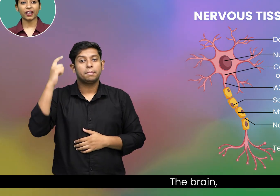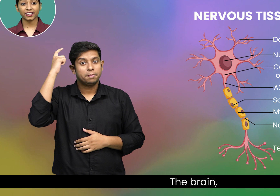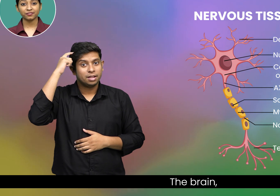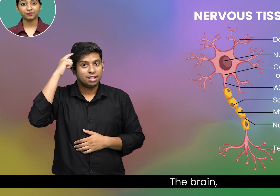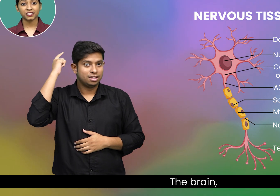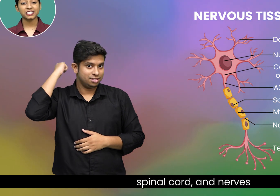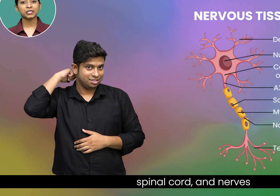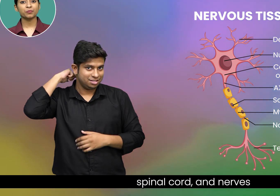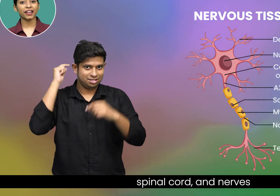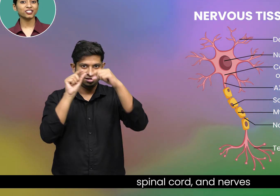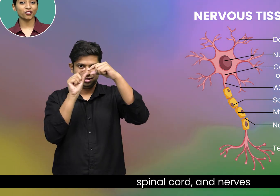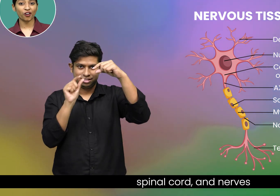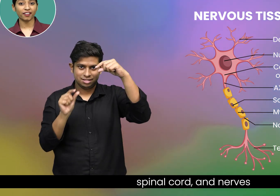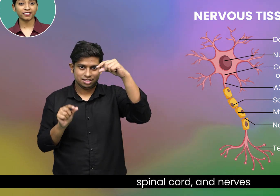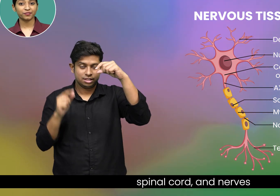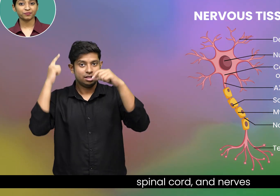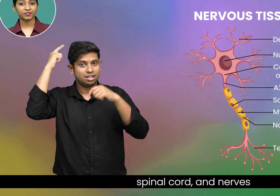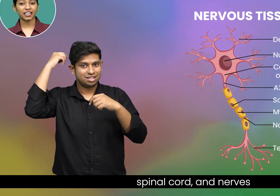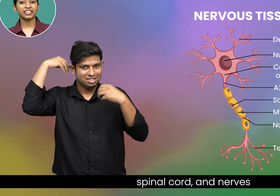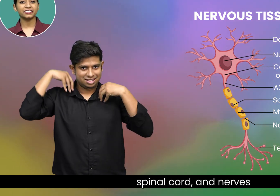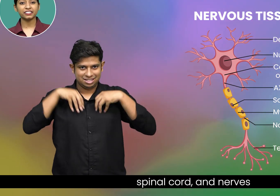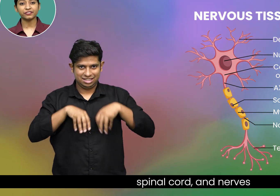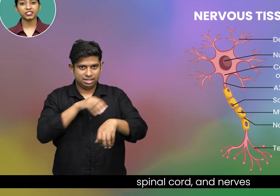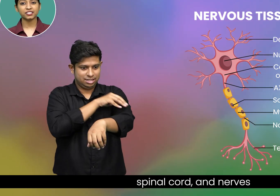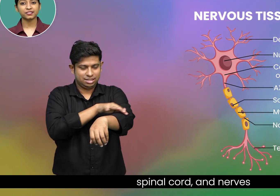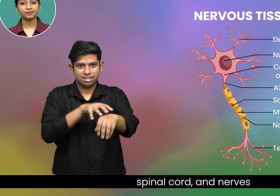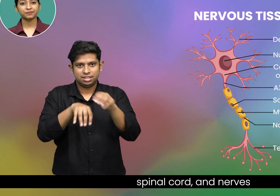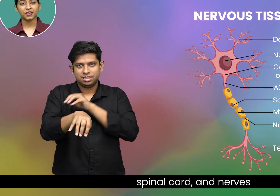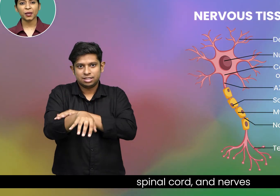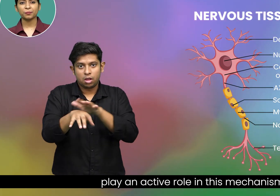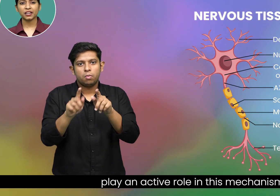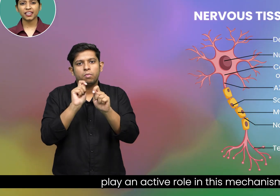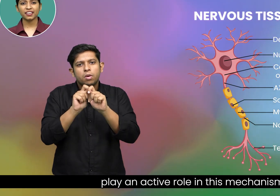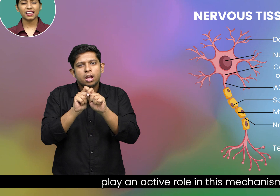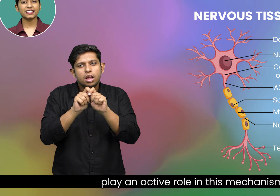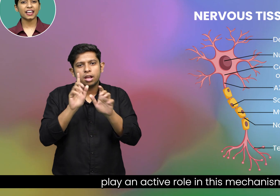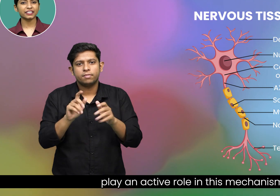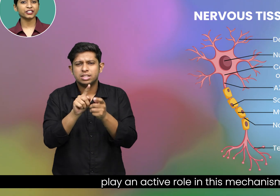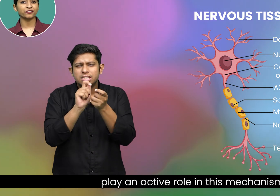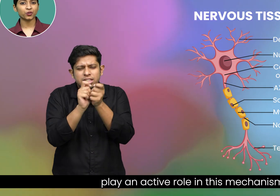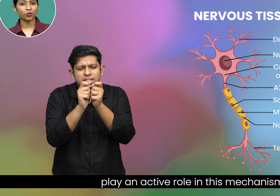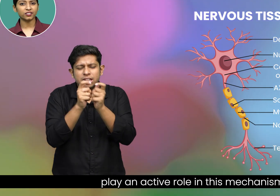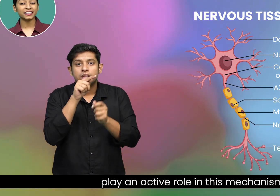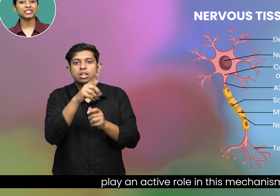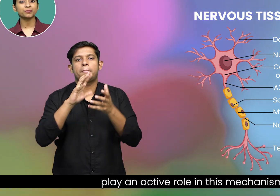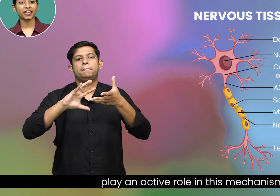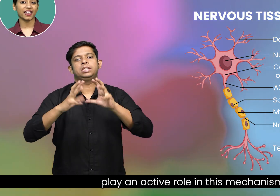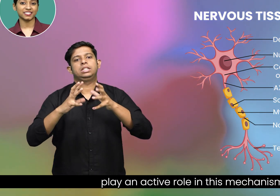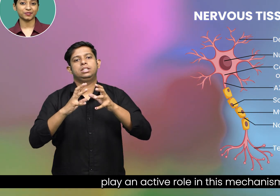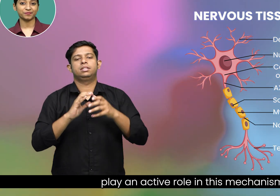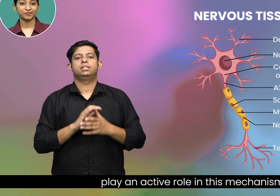The brain, spinal cord, and nerves play an active role in